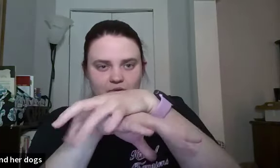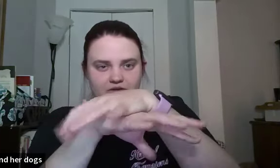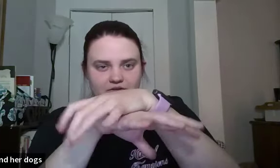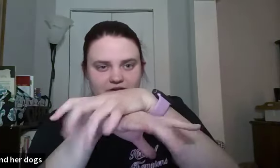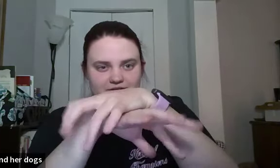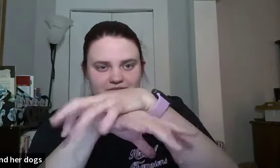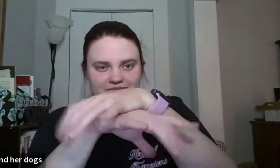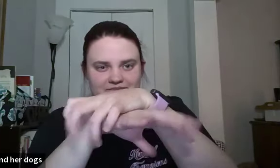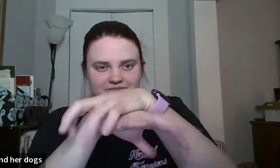wiggle your fingers.